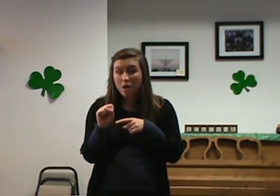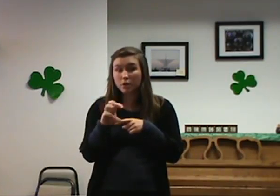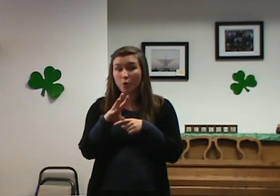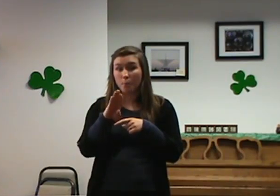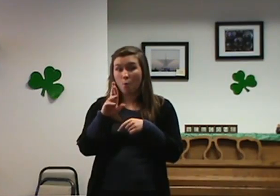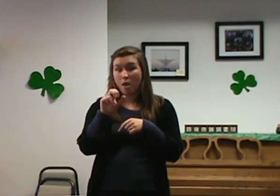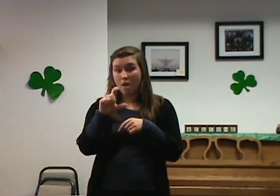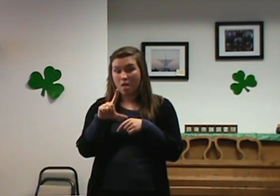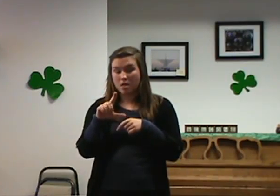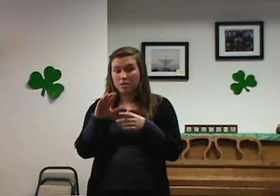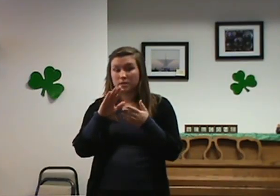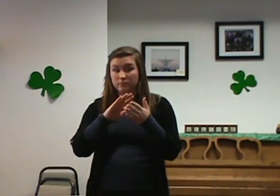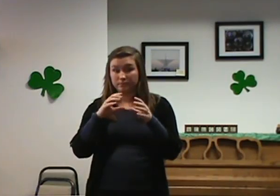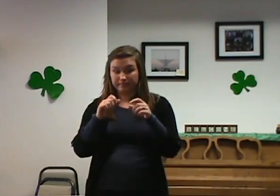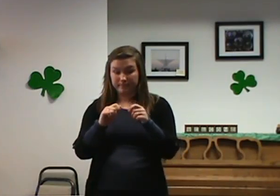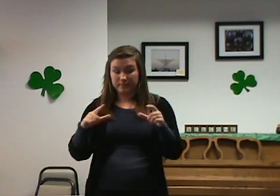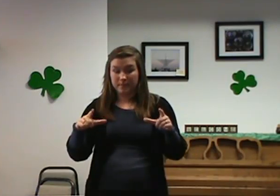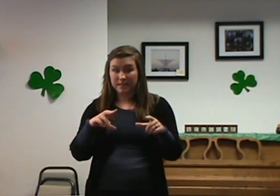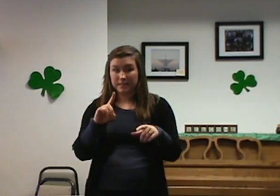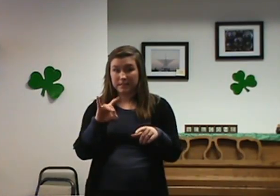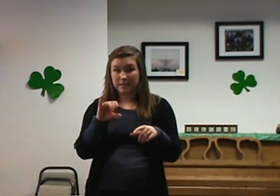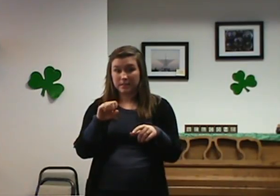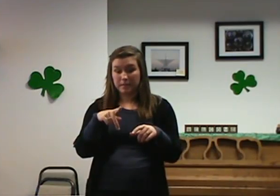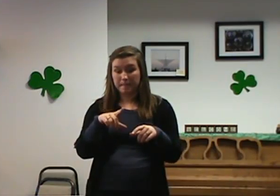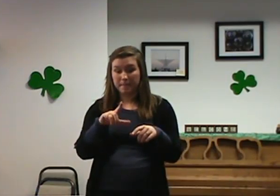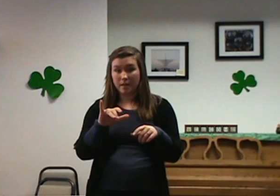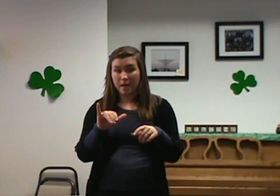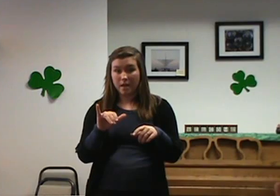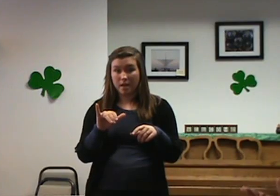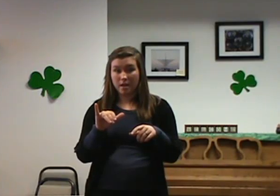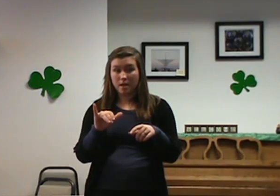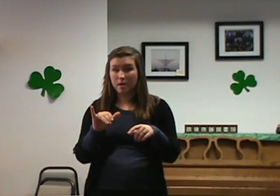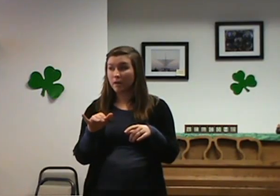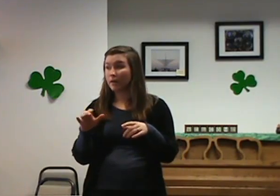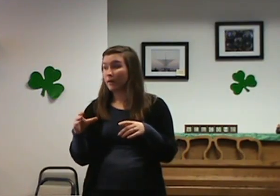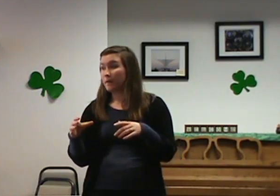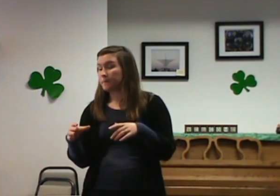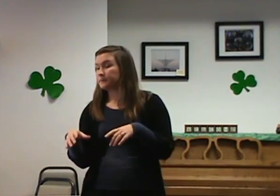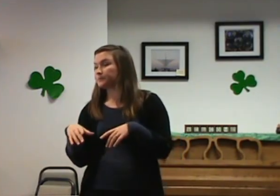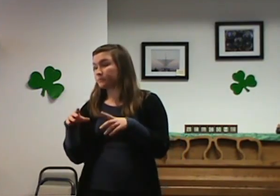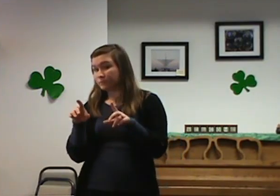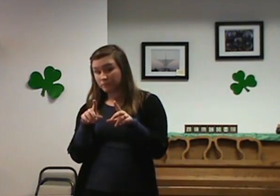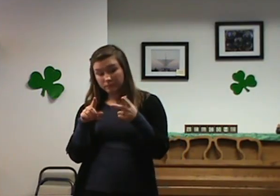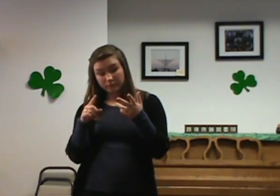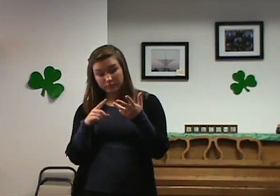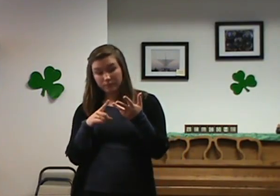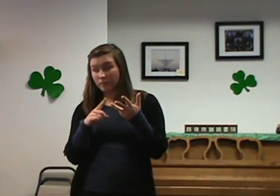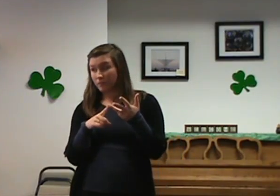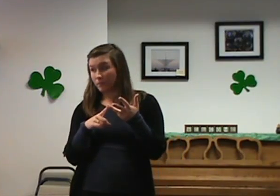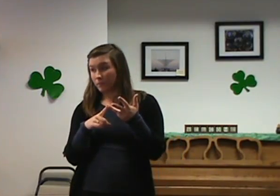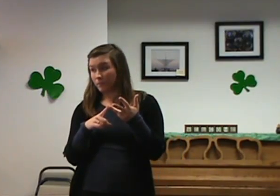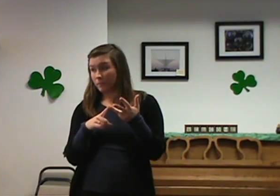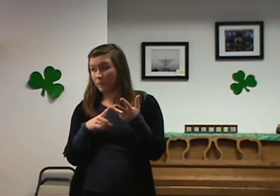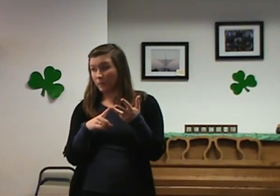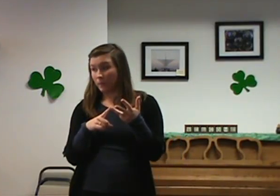okay, Yeah. okay. And then the employment, we do the employment specialist that is making that